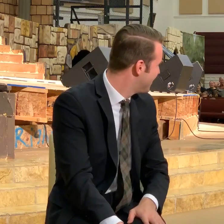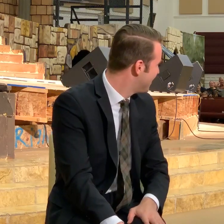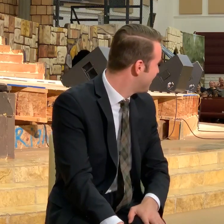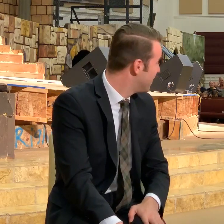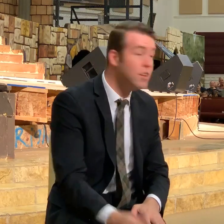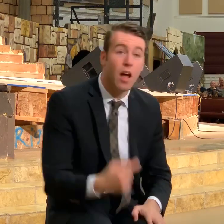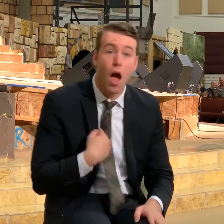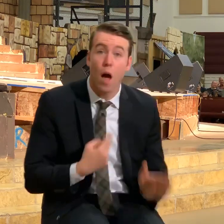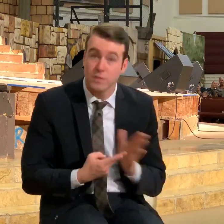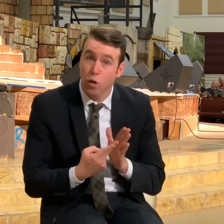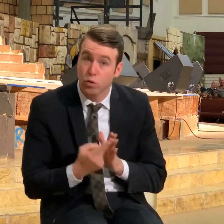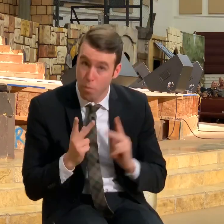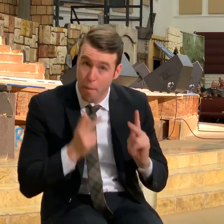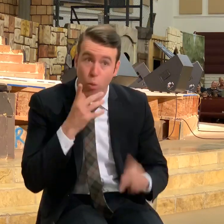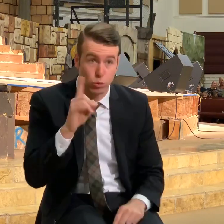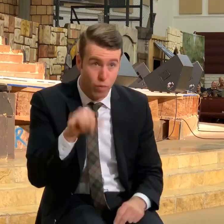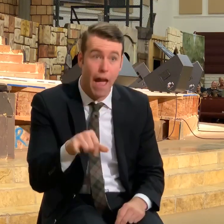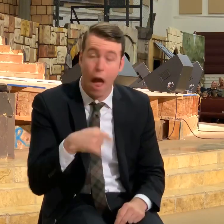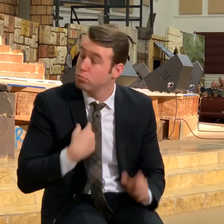I'm telling the truth.